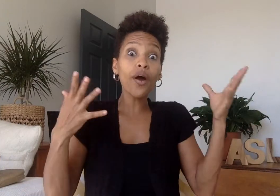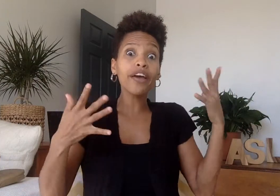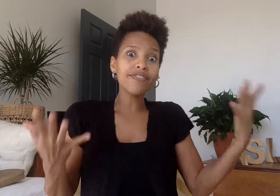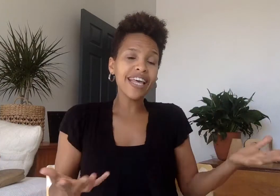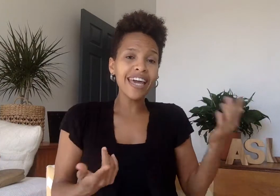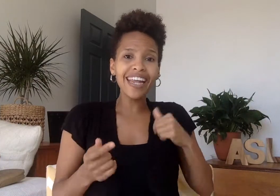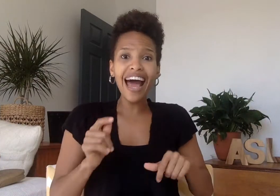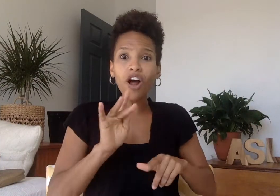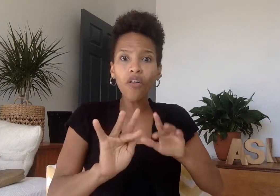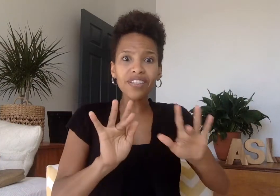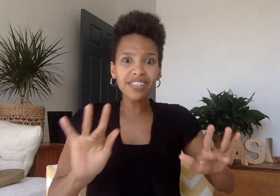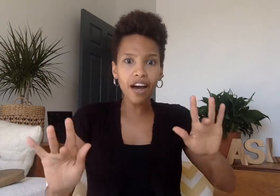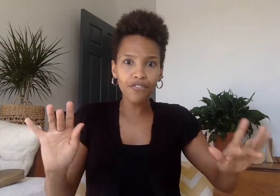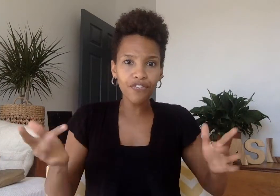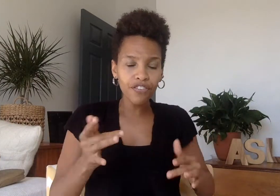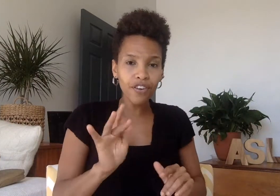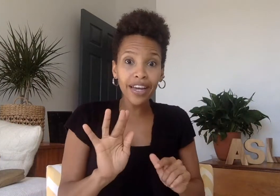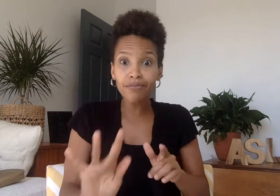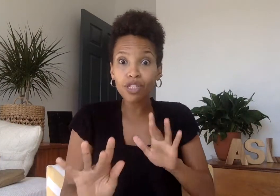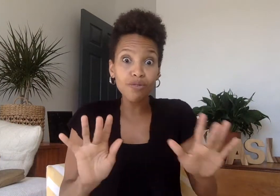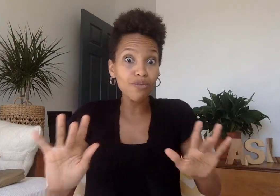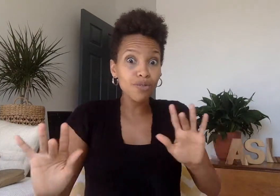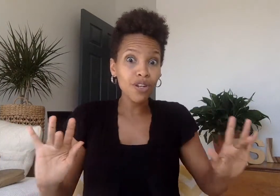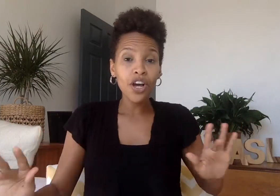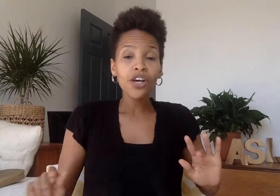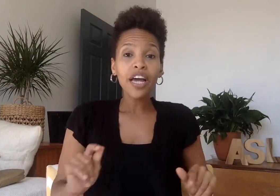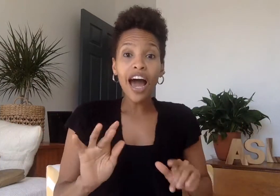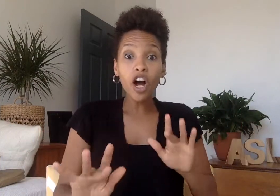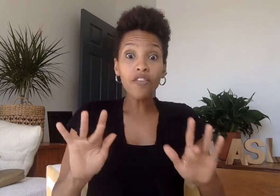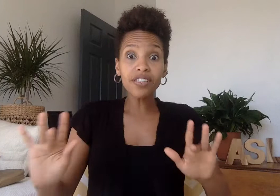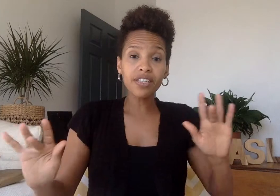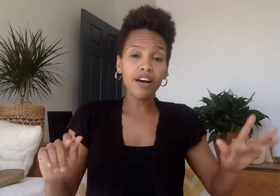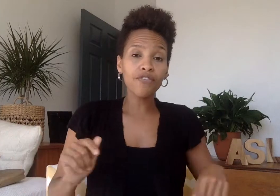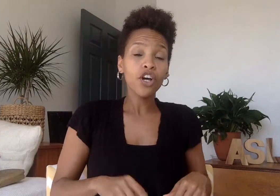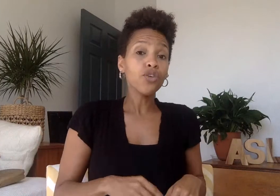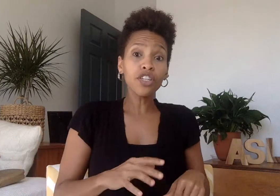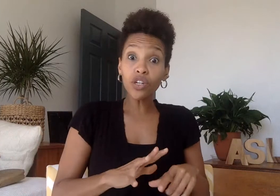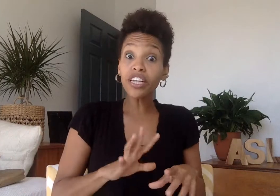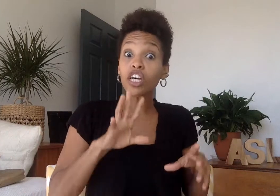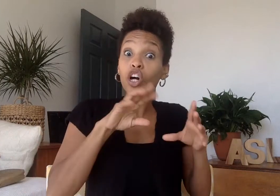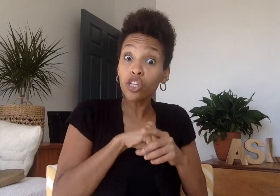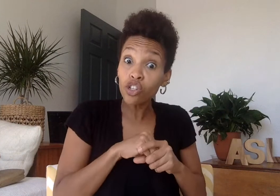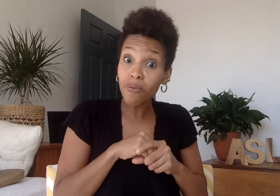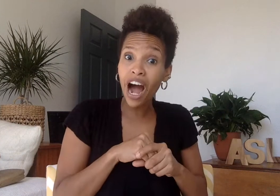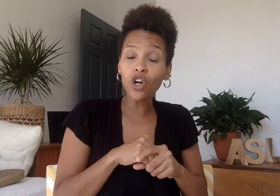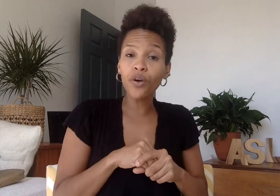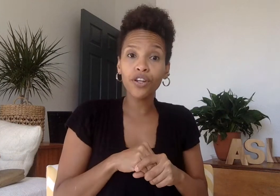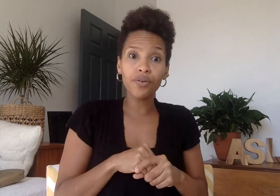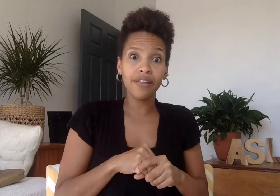way of saying it had all the stuff, right? It had all the stuff. You can certainly include power windows in